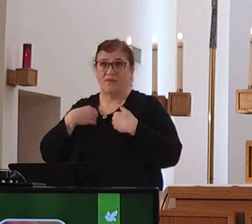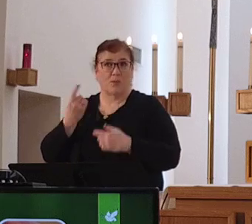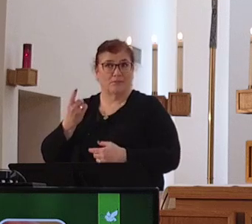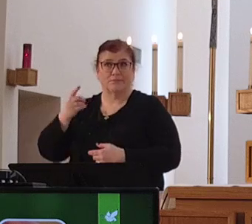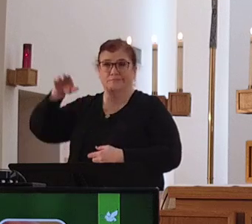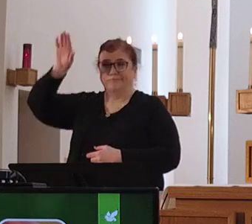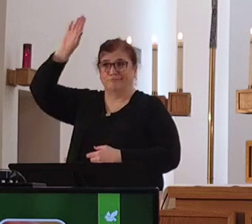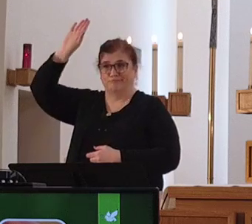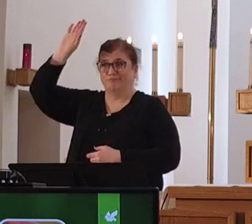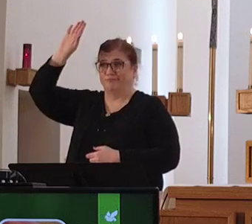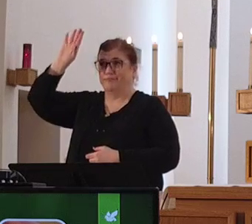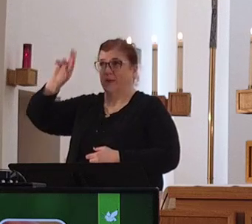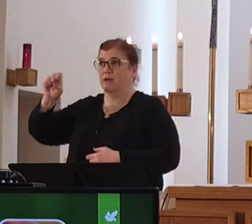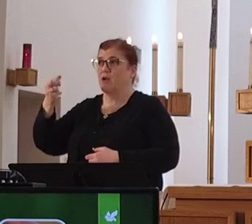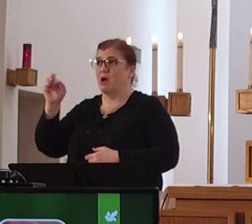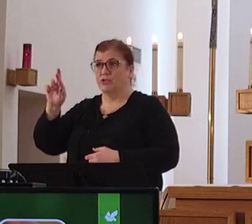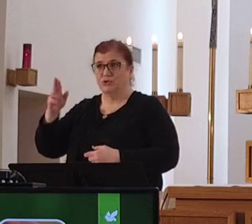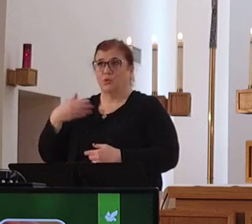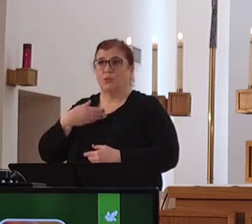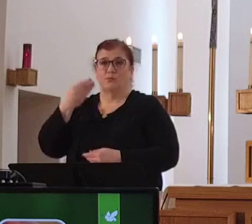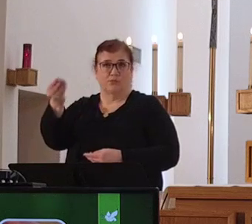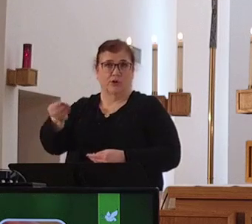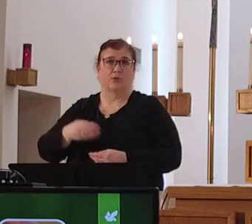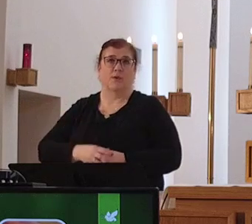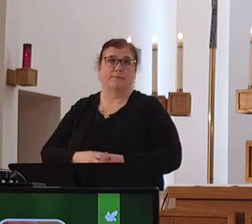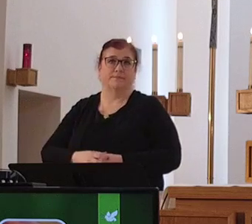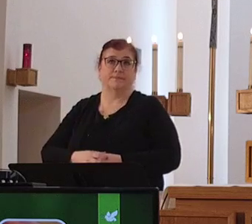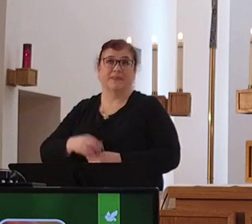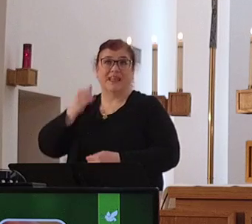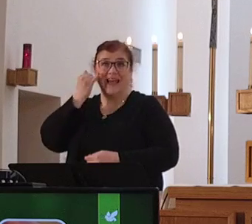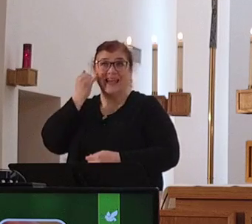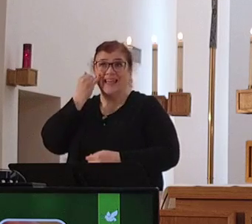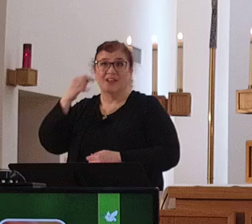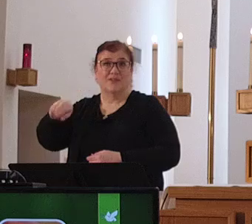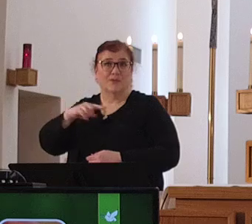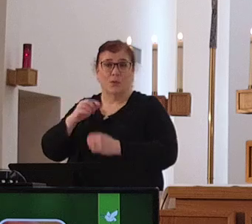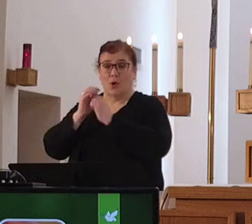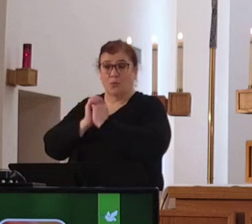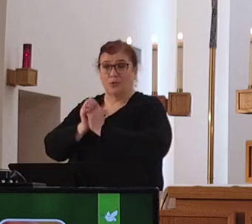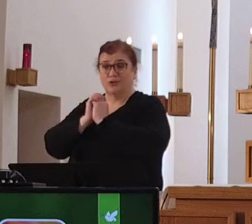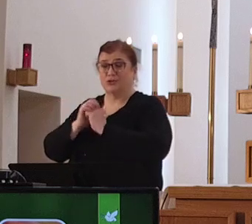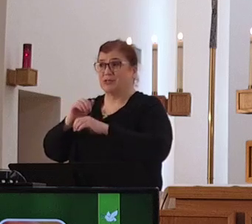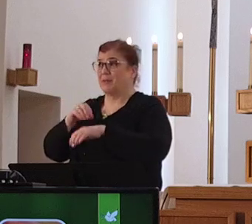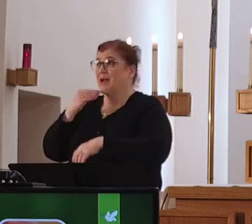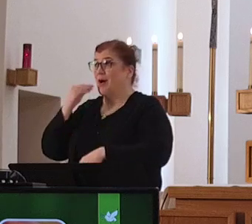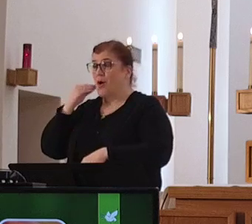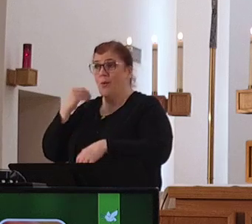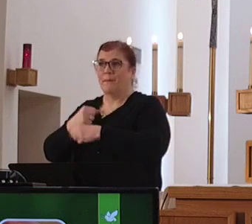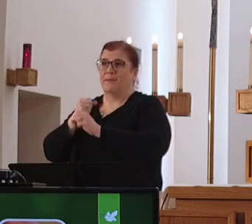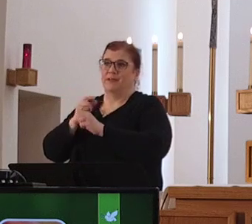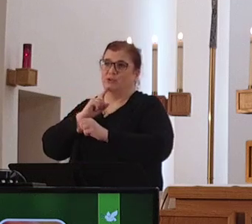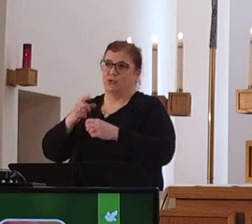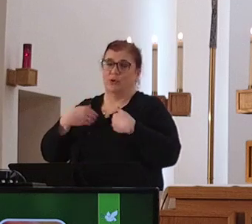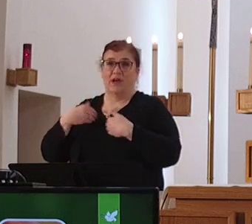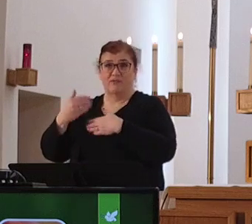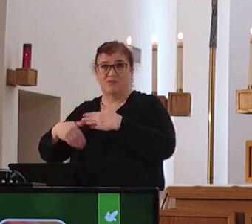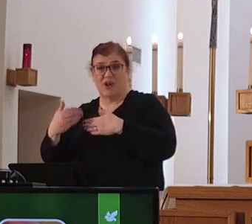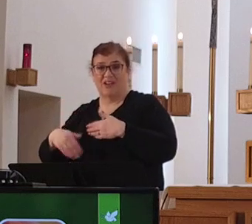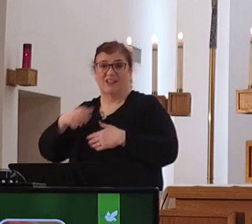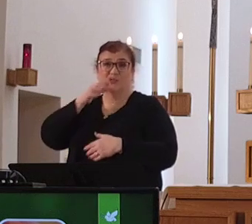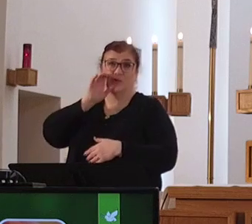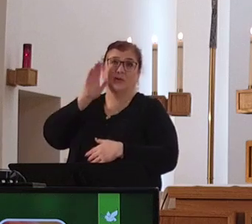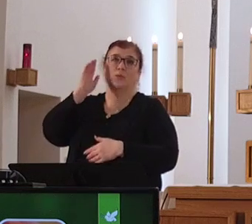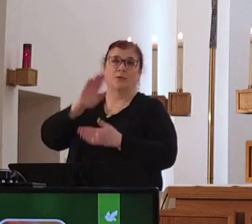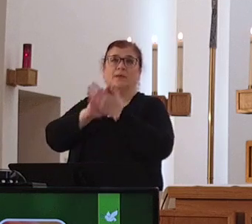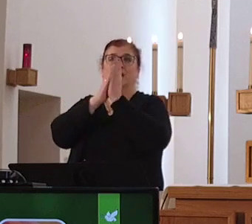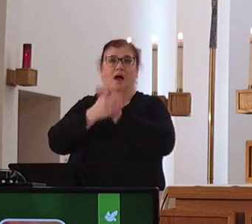your hand and an usher will bring one to you. And if you are worshiping at home, to make sure you have bread and drink that will